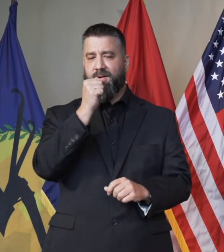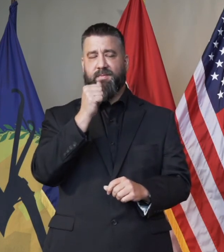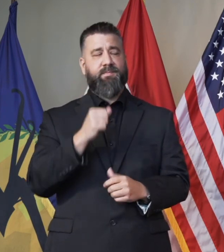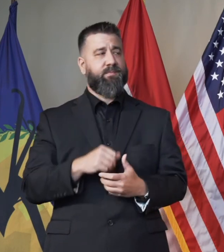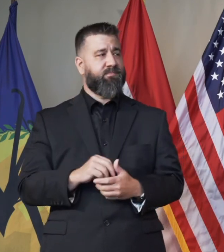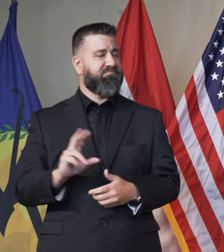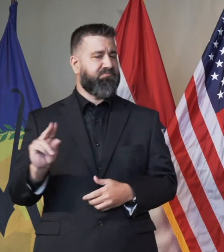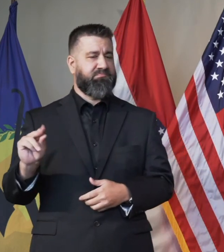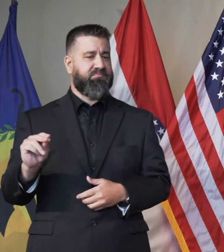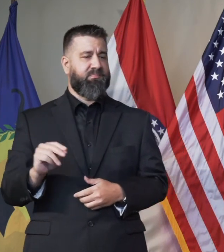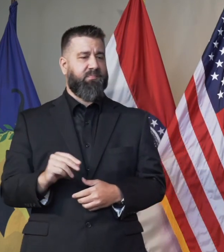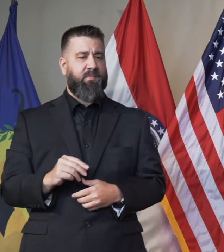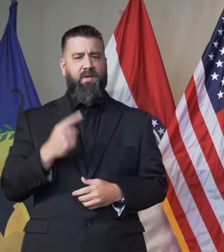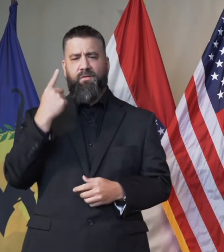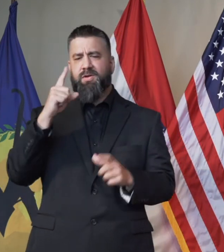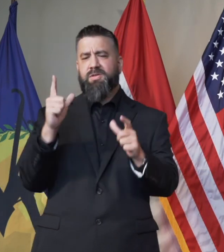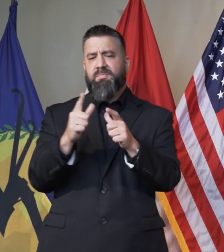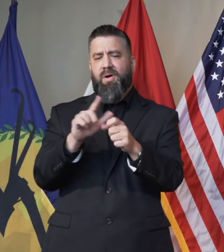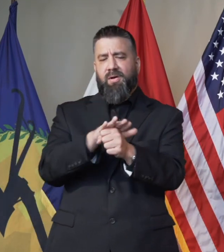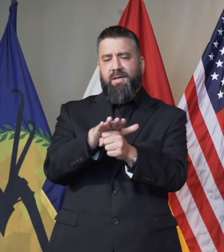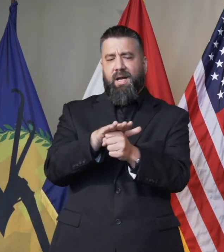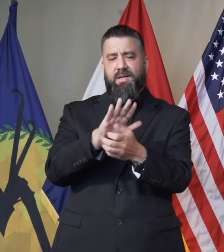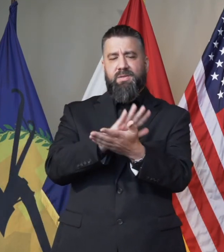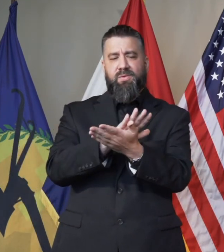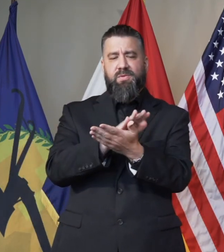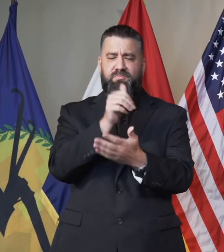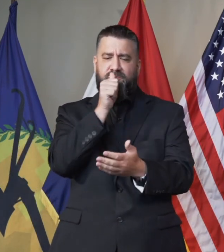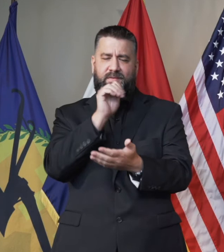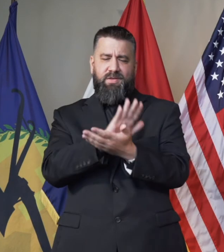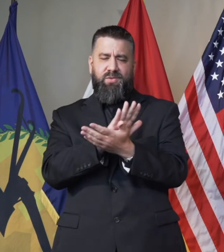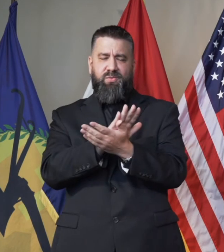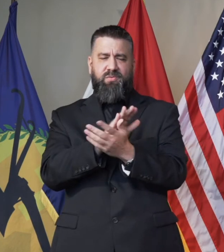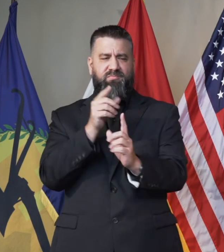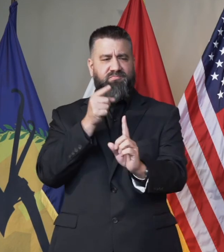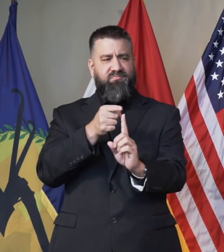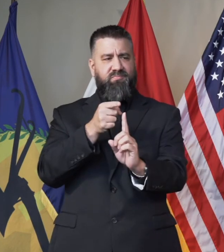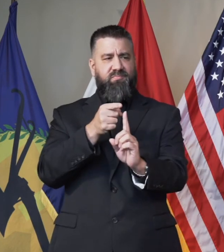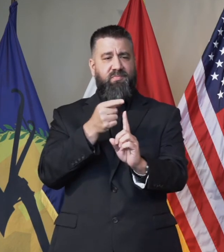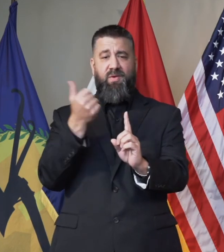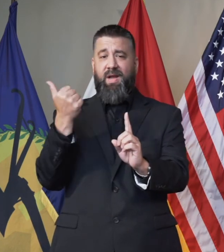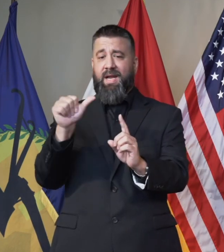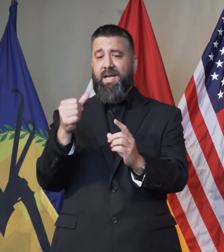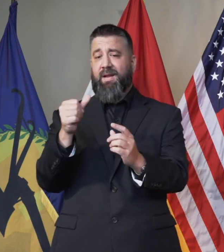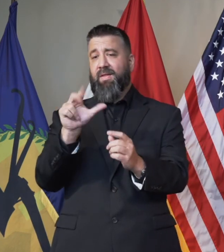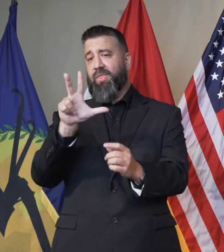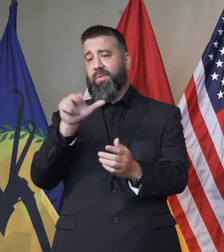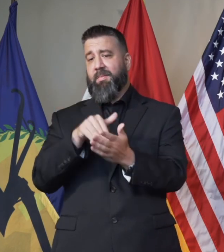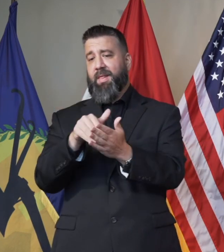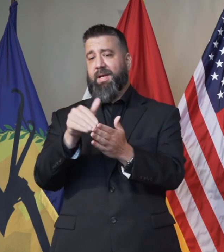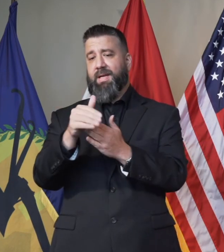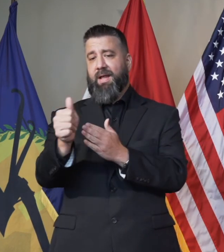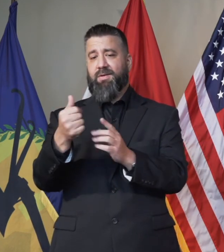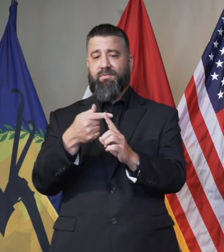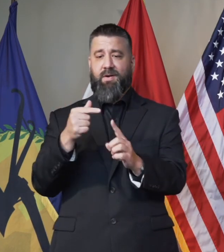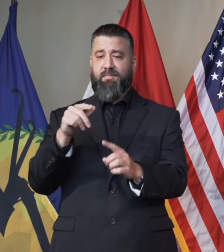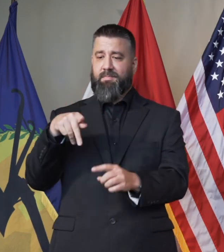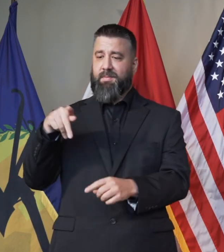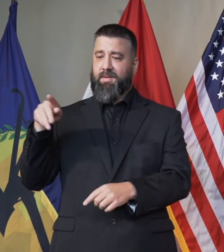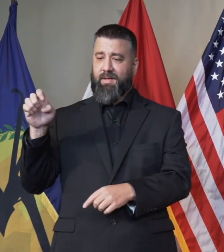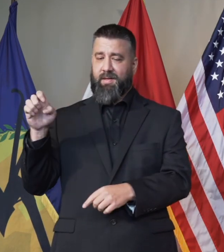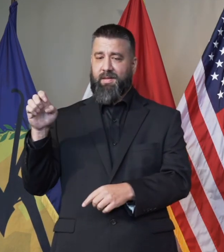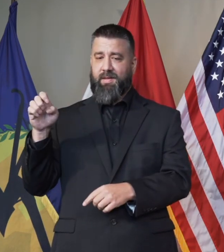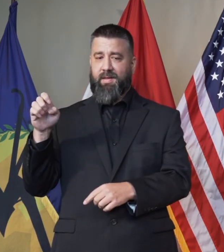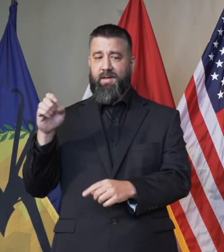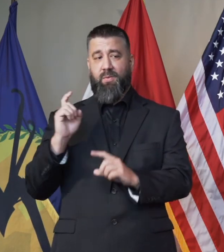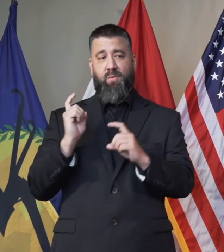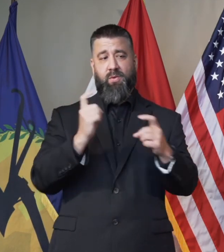schools, private schools particularly, would any of that 3 million PP, or for the PPE from the CARES Act go towards them, or we're just talking the public